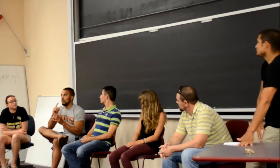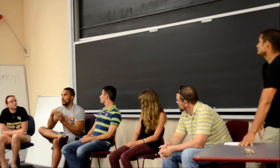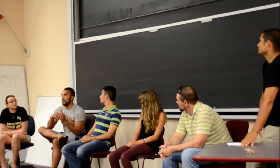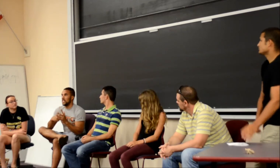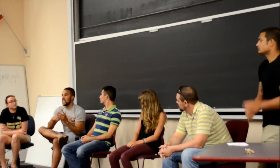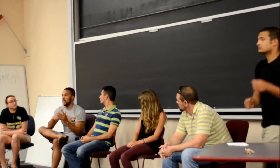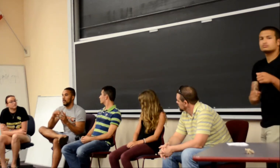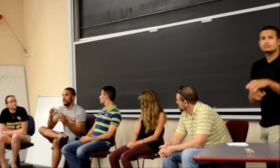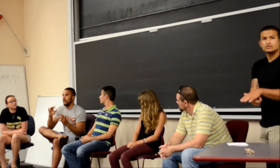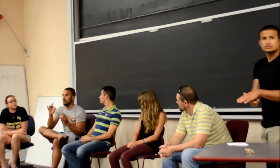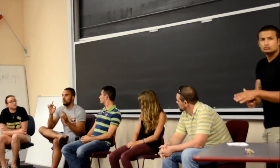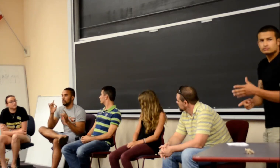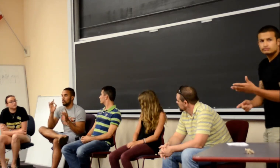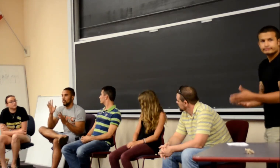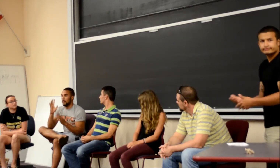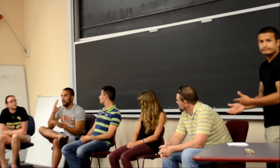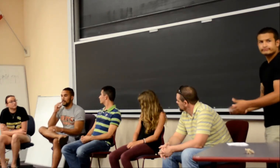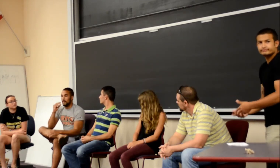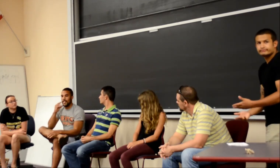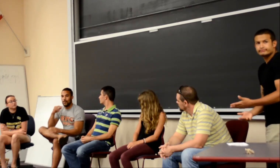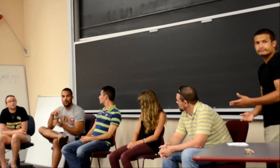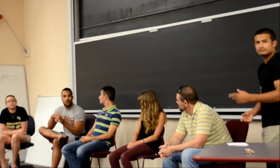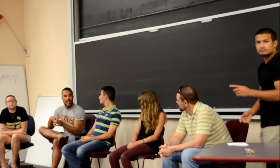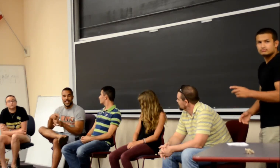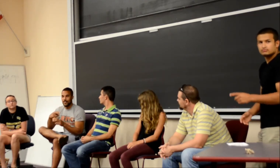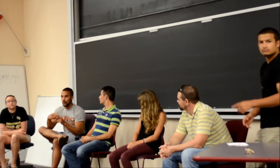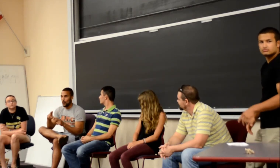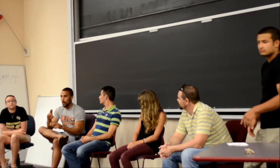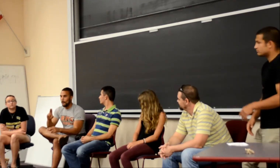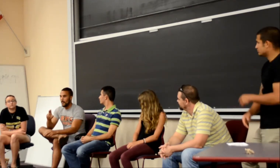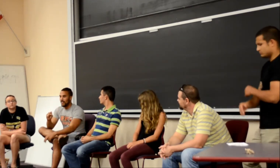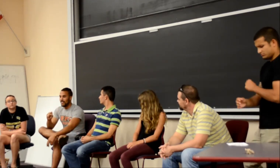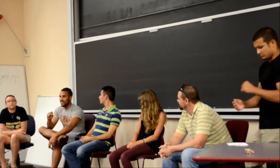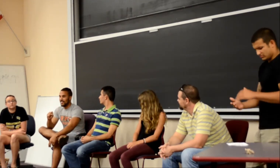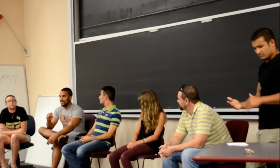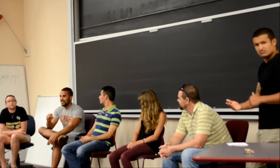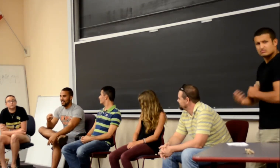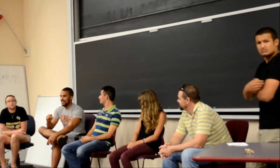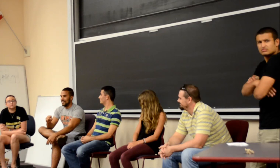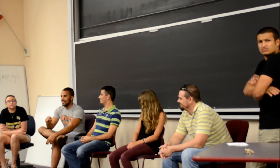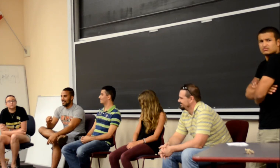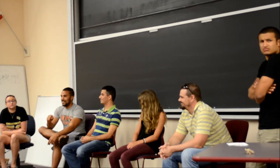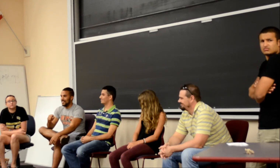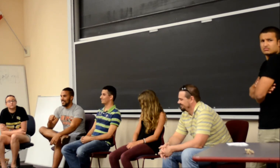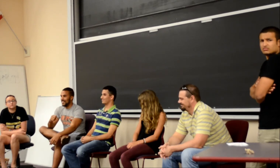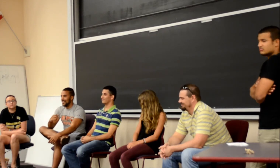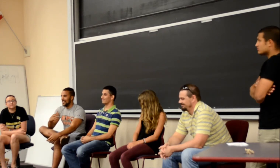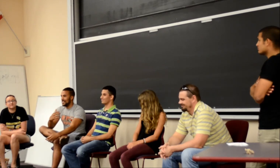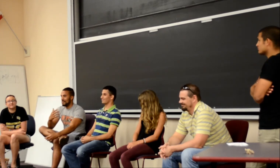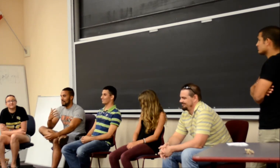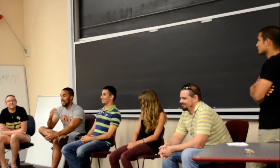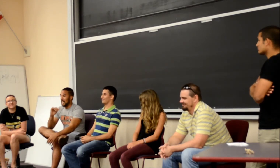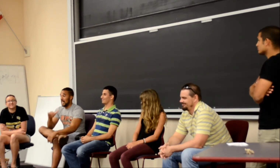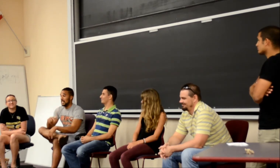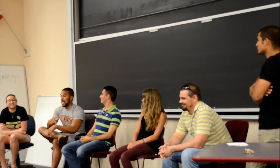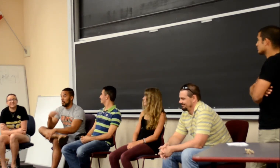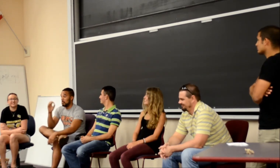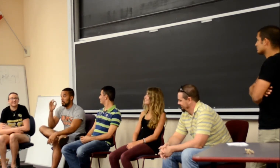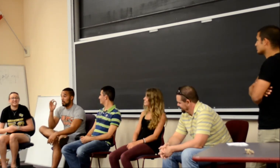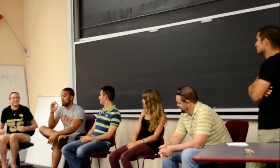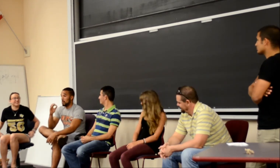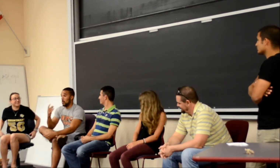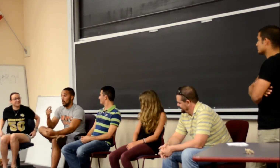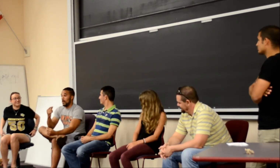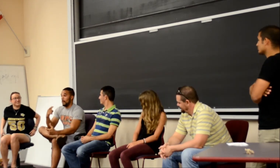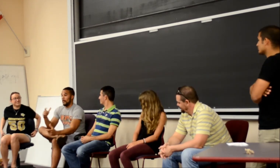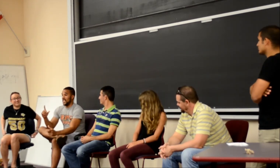And then at that time, I think it was awful. I had to ride the short bus, you know what that is?